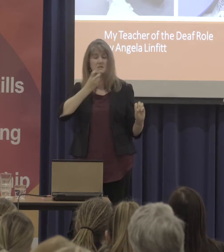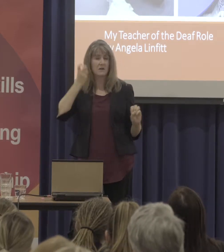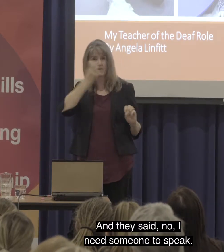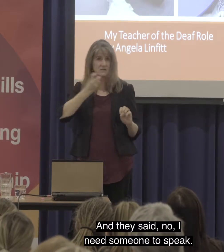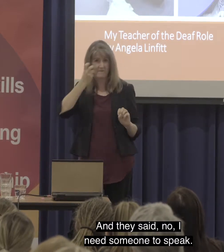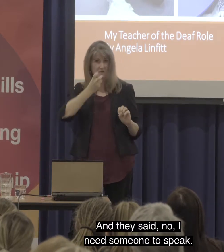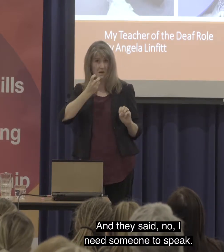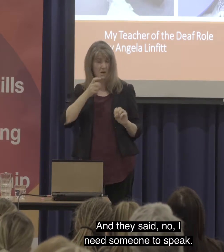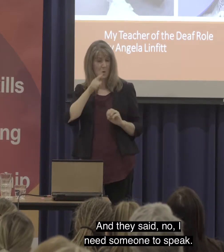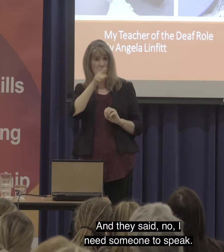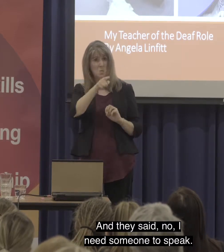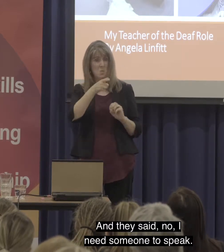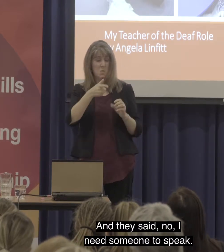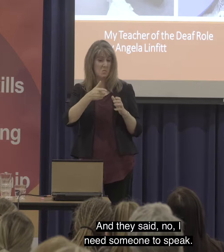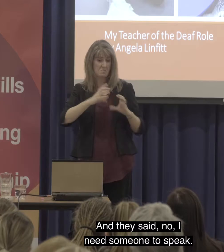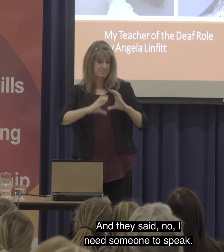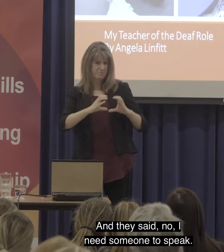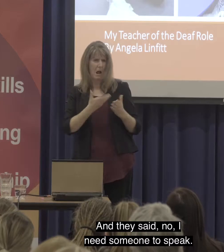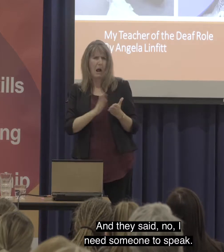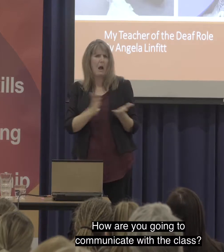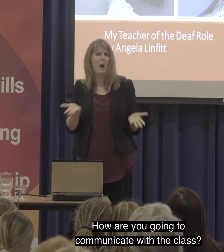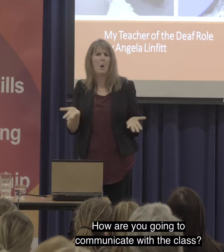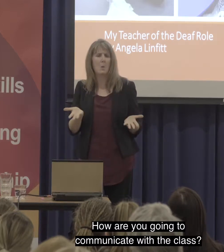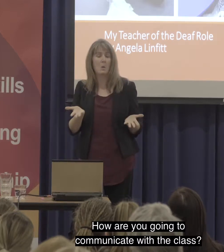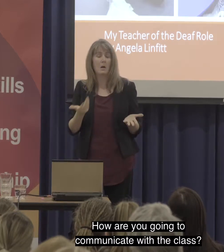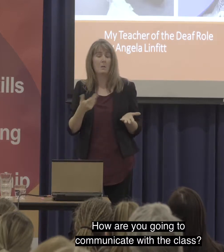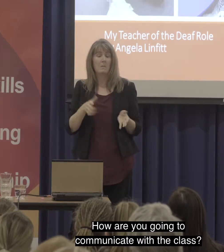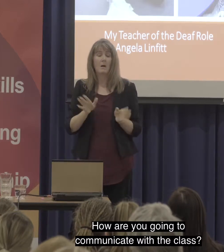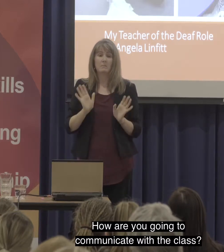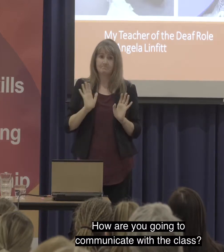And so they said, no, I need someone to speak. How are you going to communicate with the class?